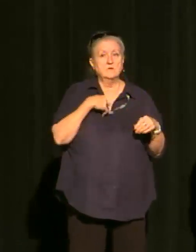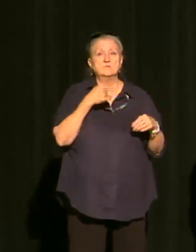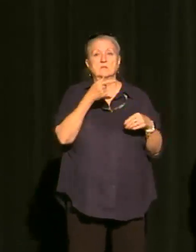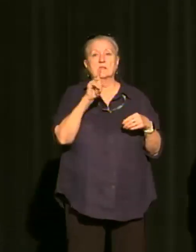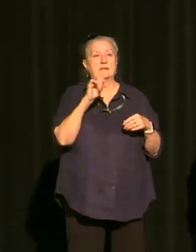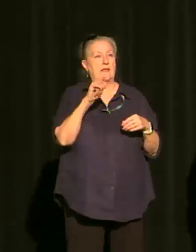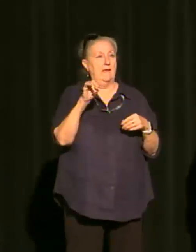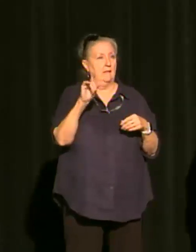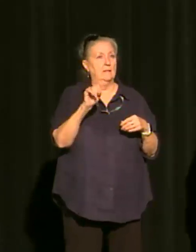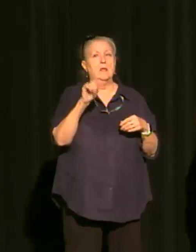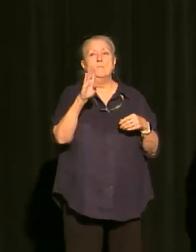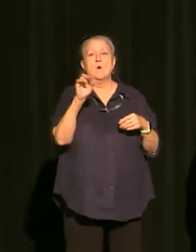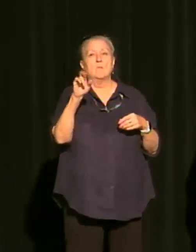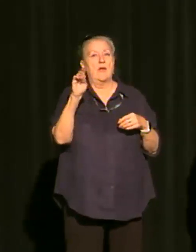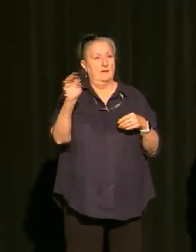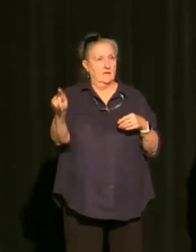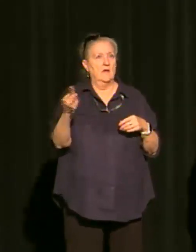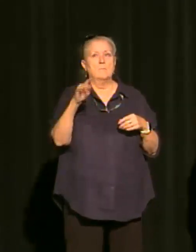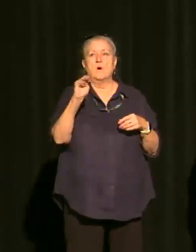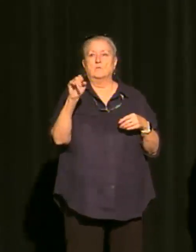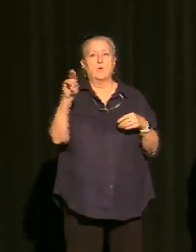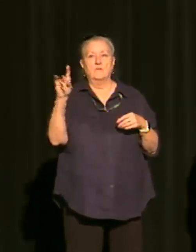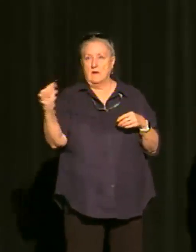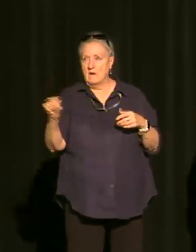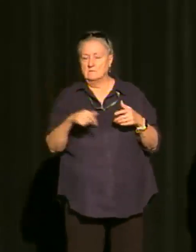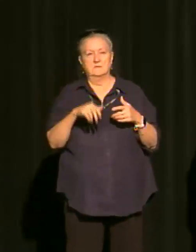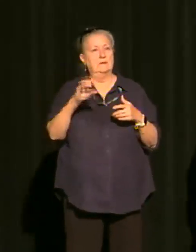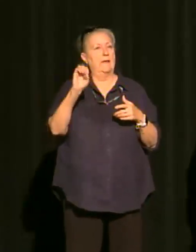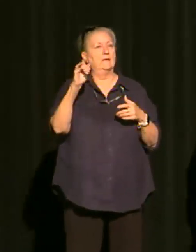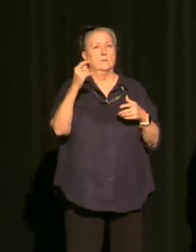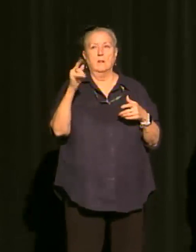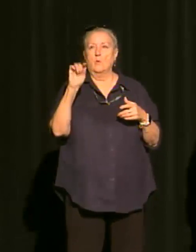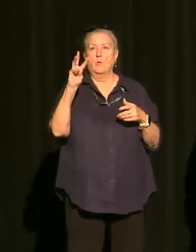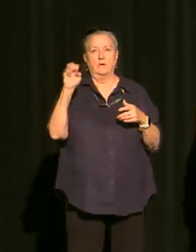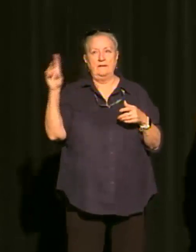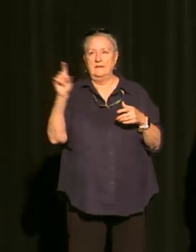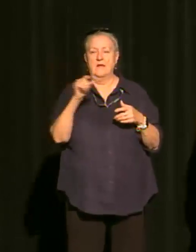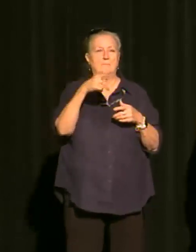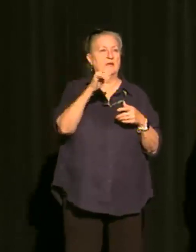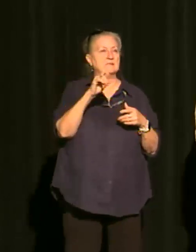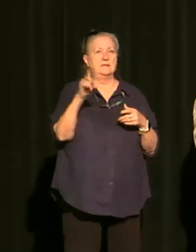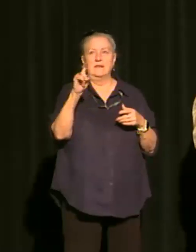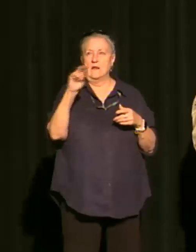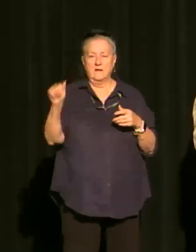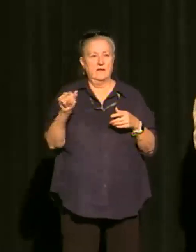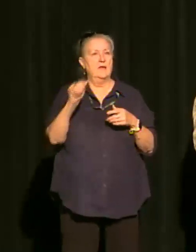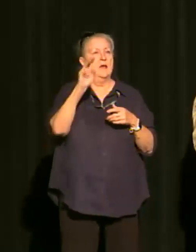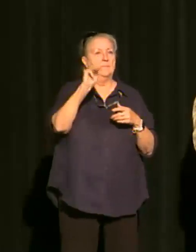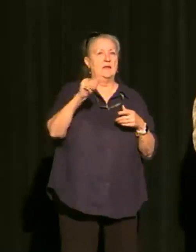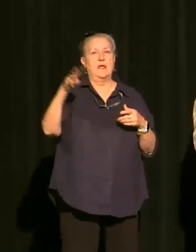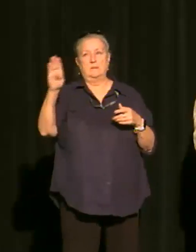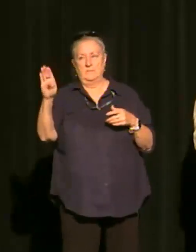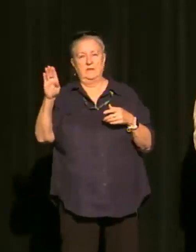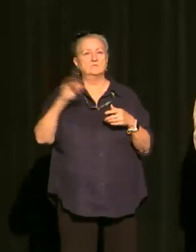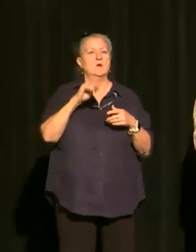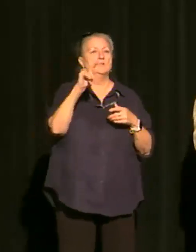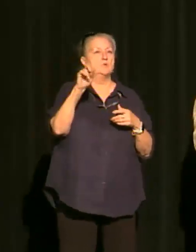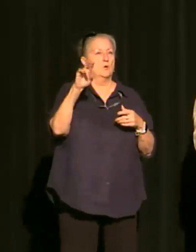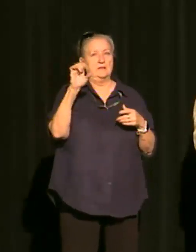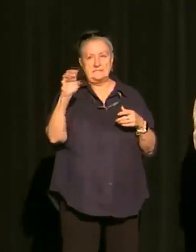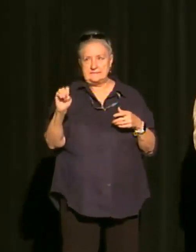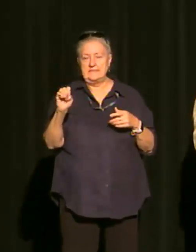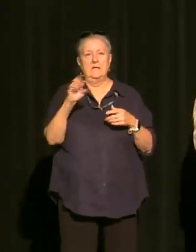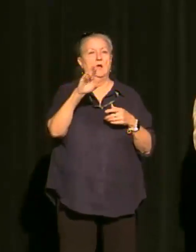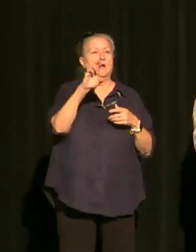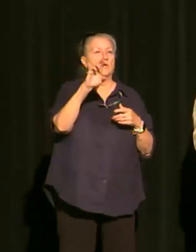Glendale, Burbank, Monrovia, Inglewood, Pasadena, Manhattan Beach, Torrance,